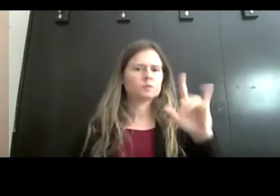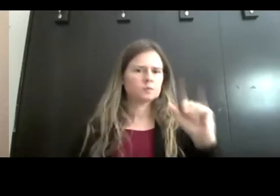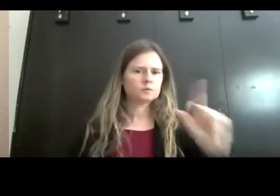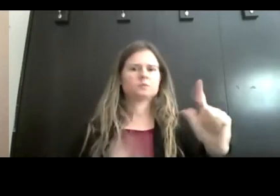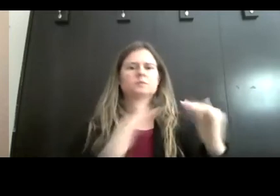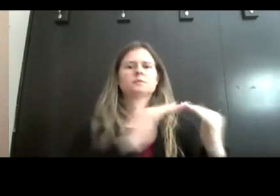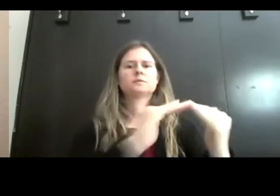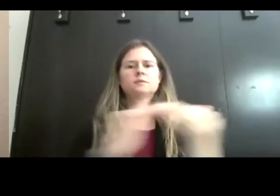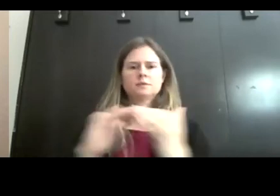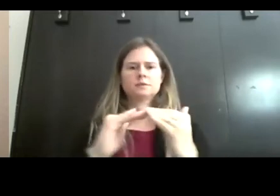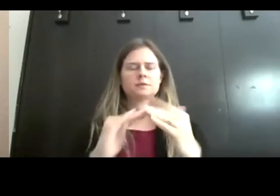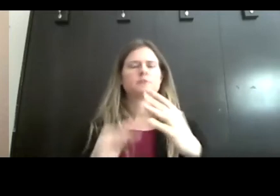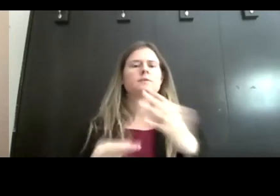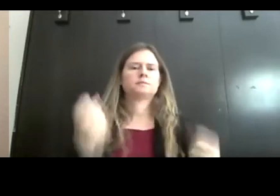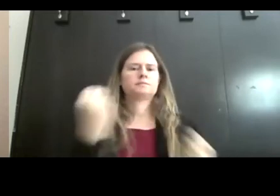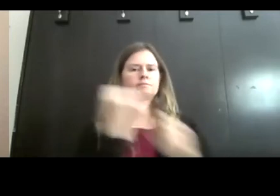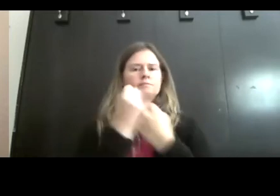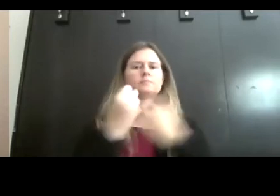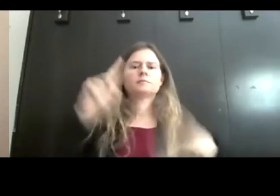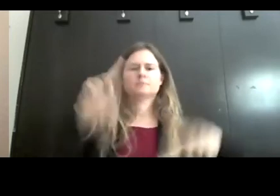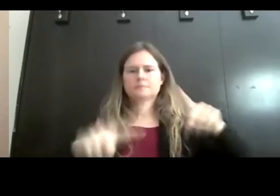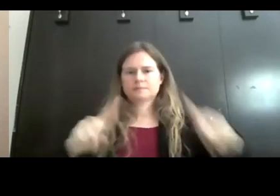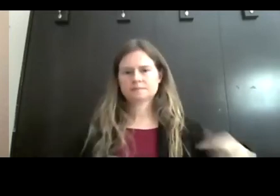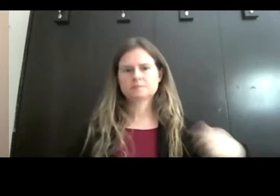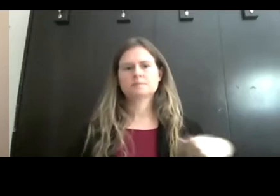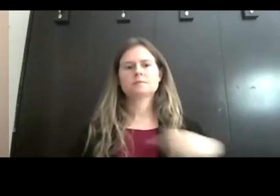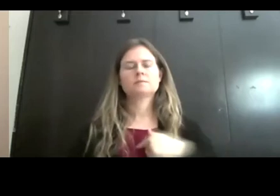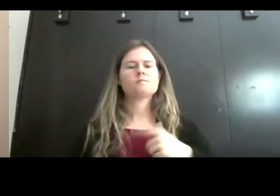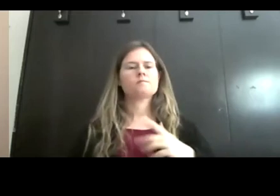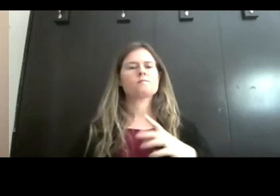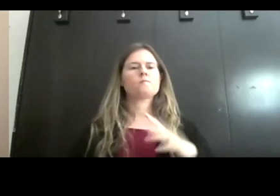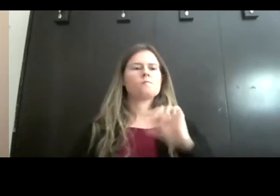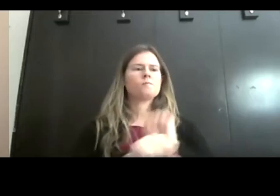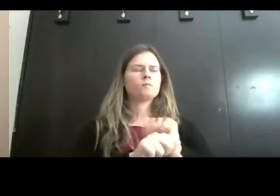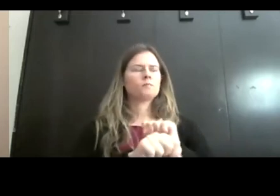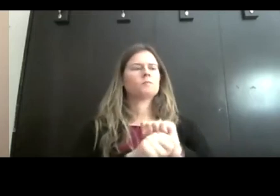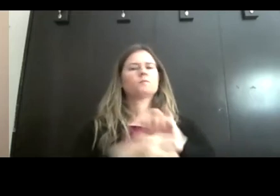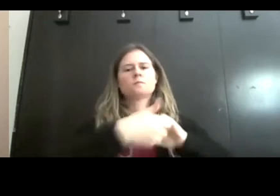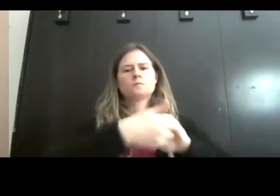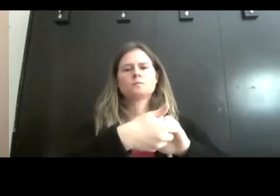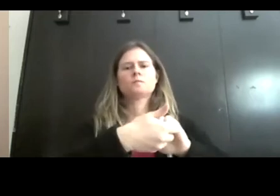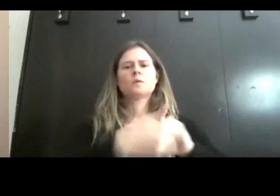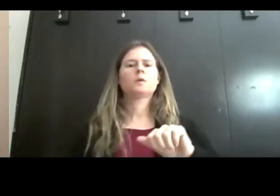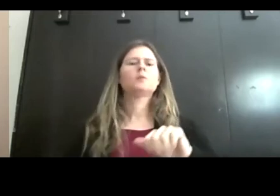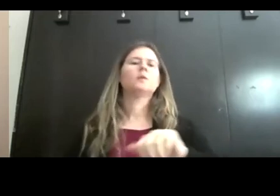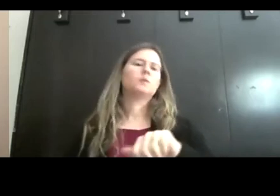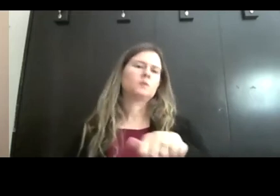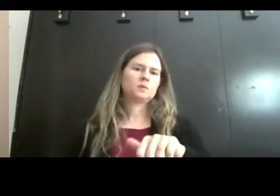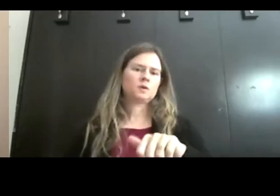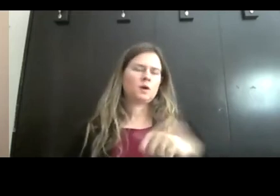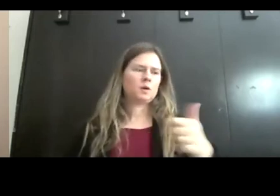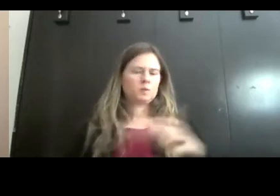promoting diversity. We work closely with local schools, especially in the interest of reaching young